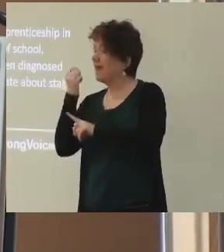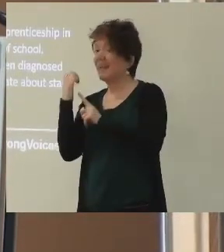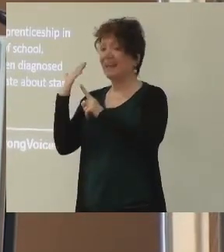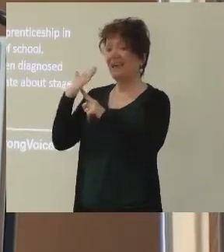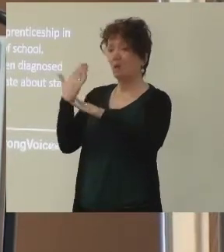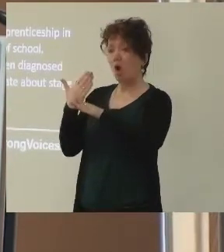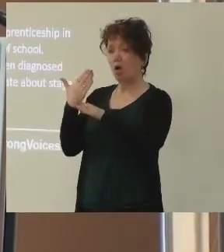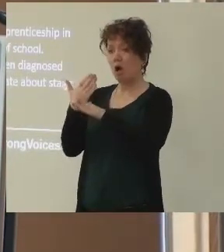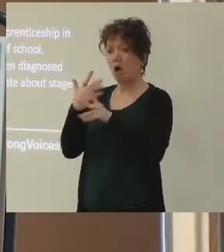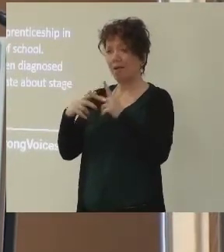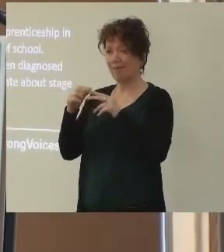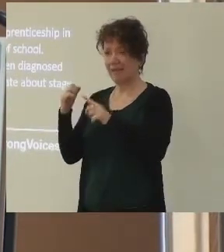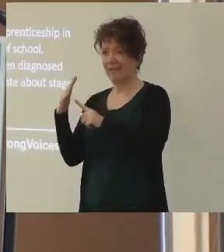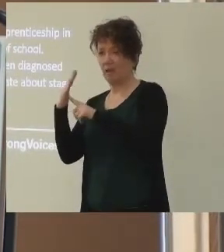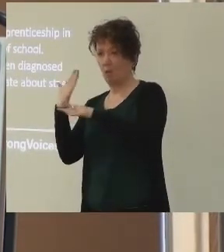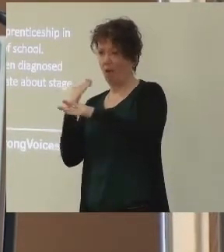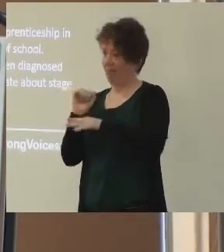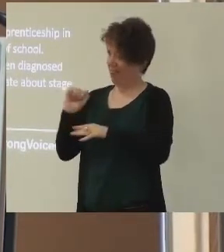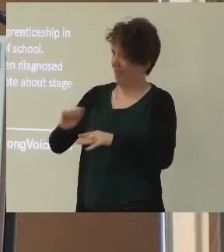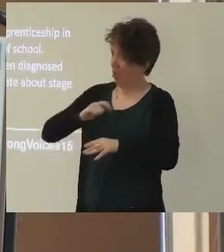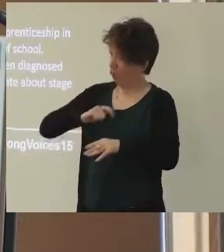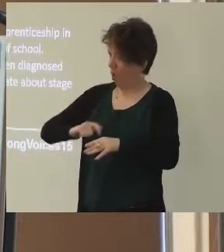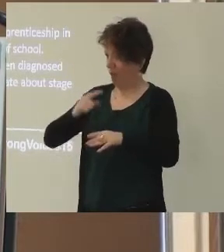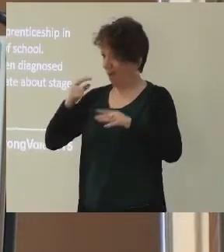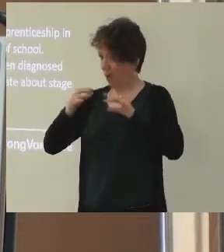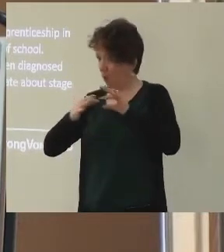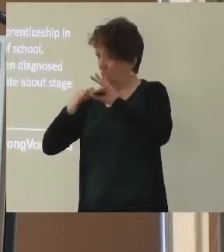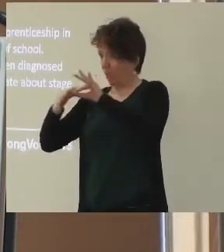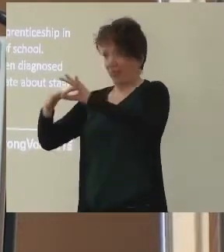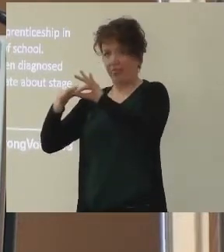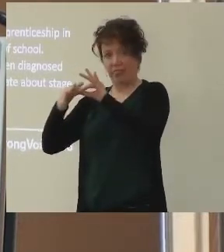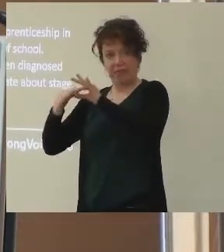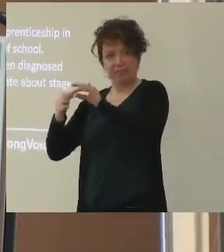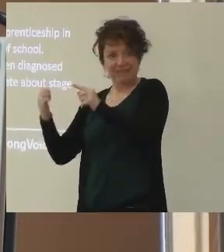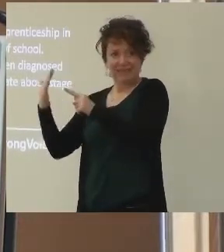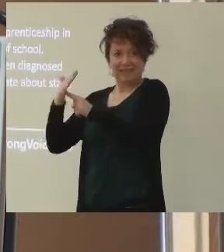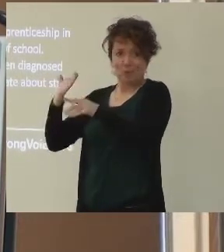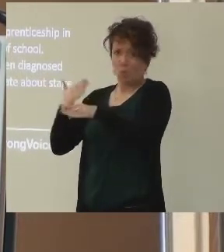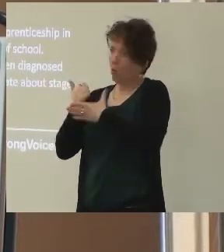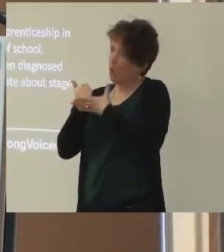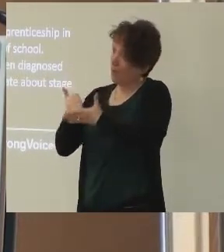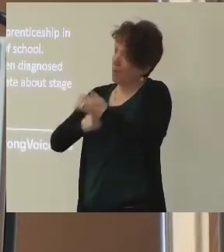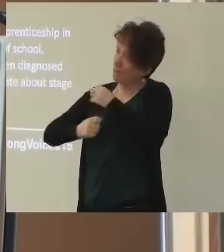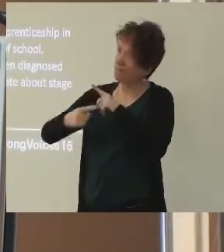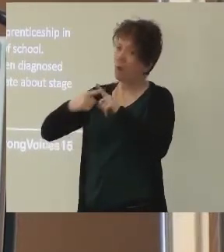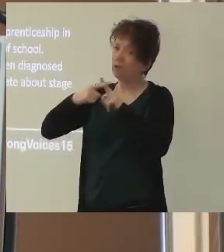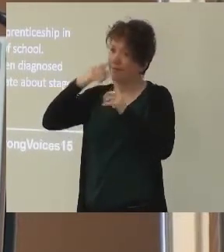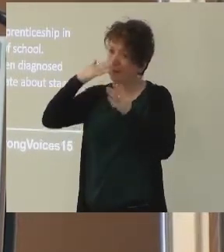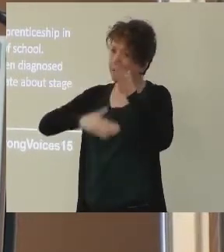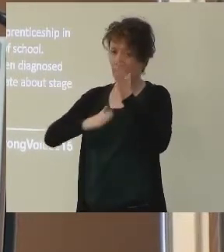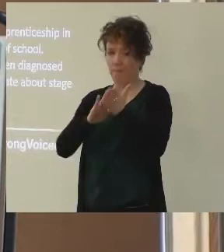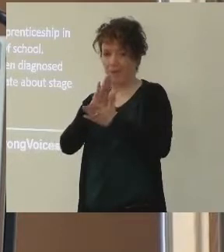one, and what role they play and how you can work with them, again, to make it a positive experience. So drawing on all the support